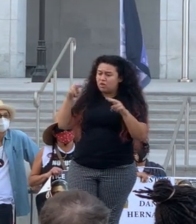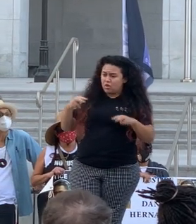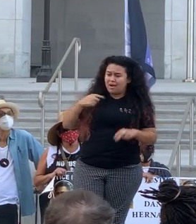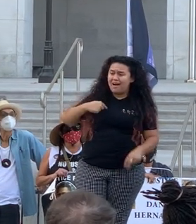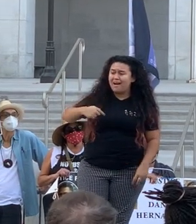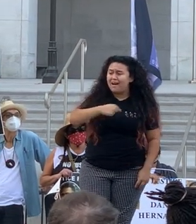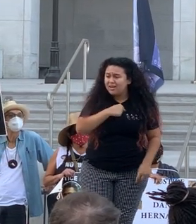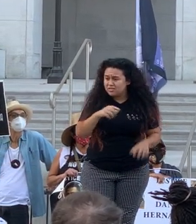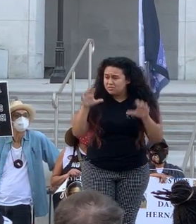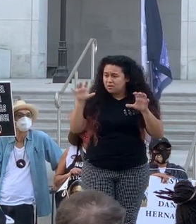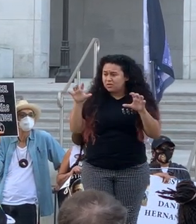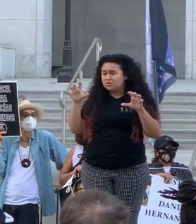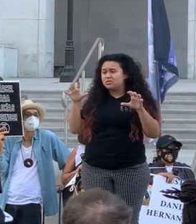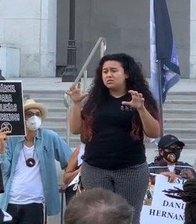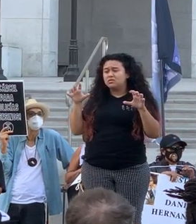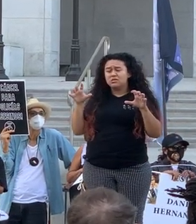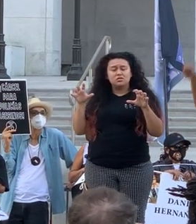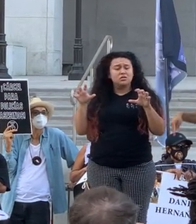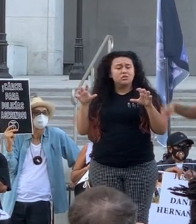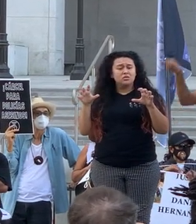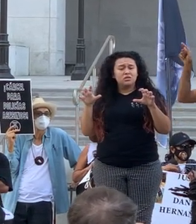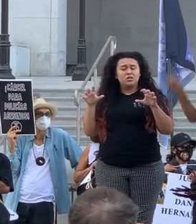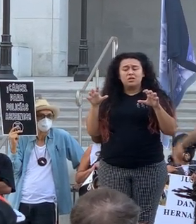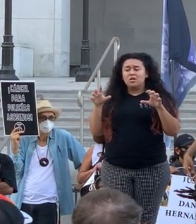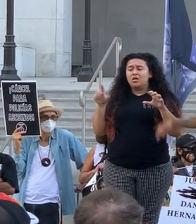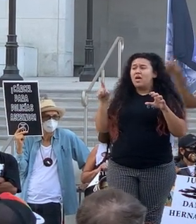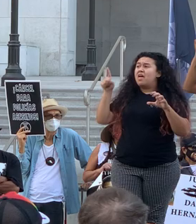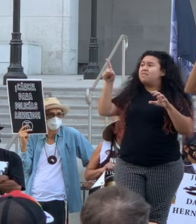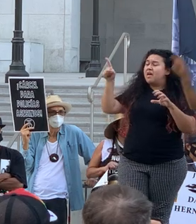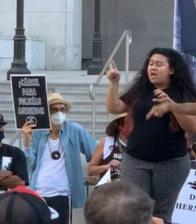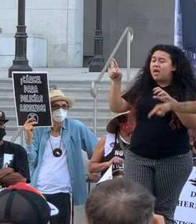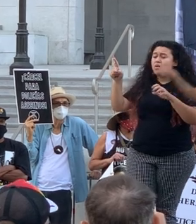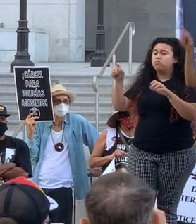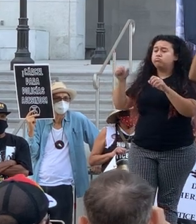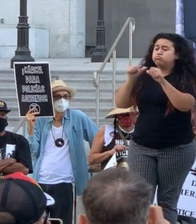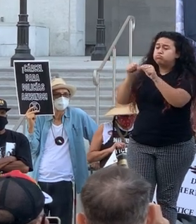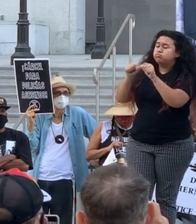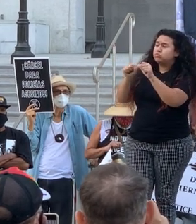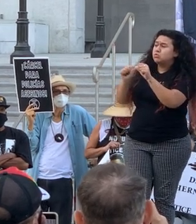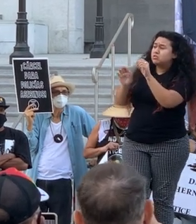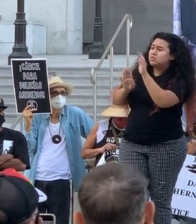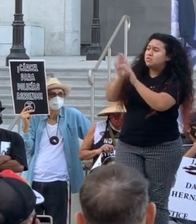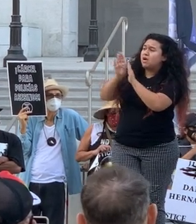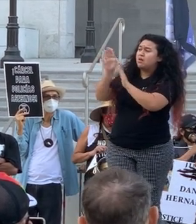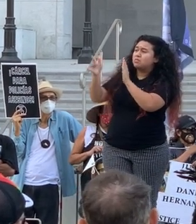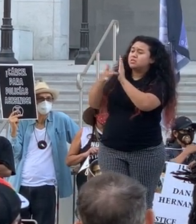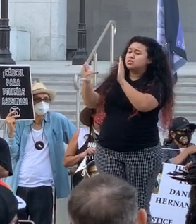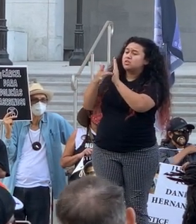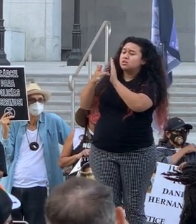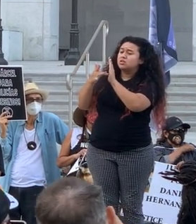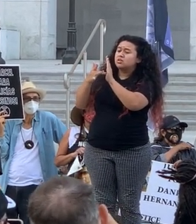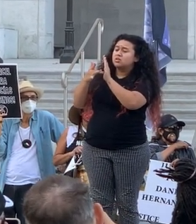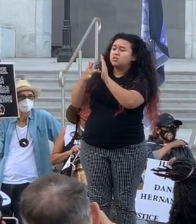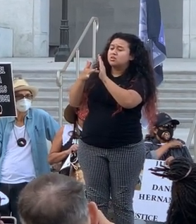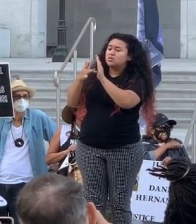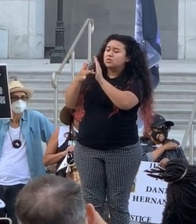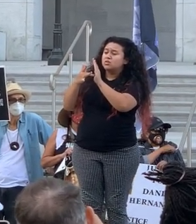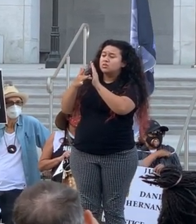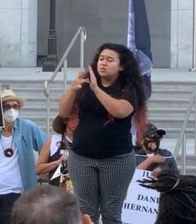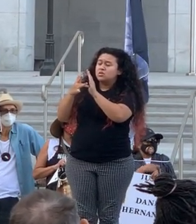that would further build and develop technologies that rend us skin from